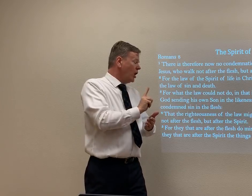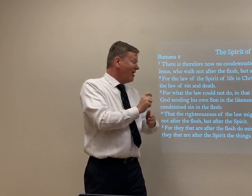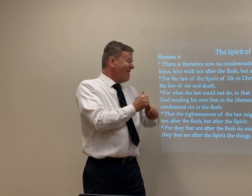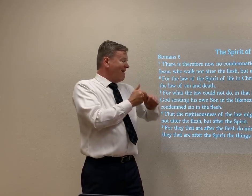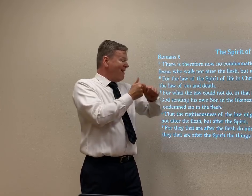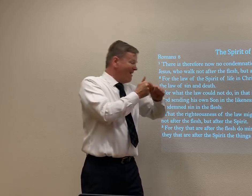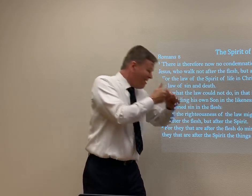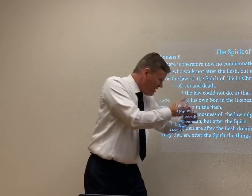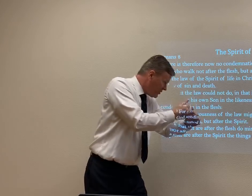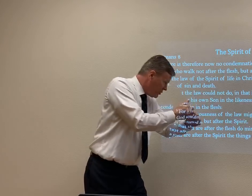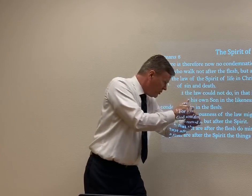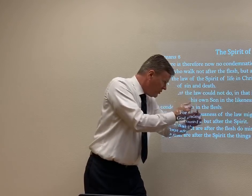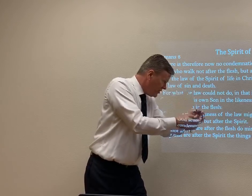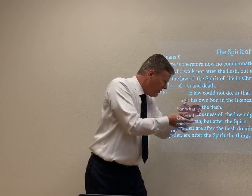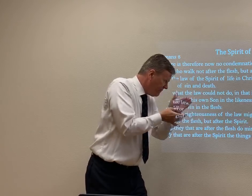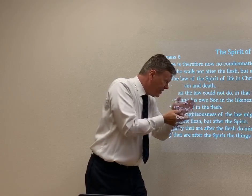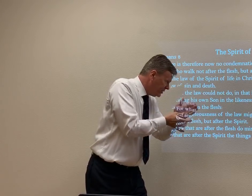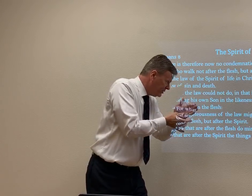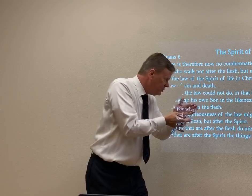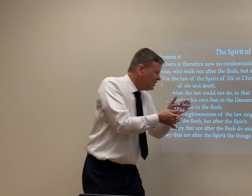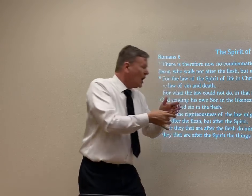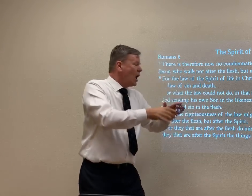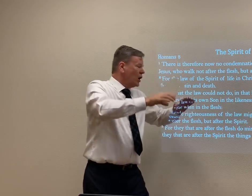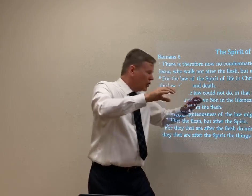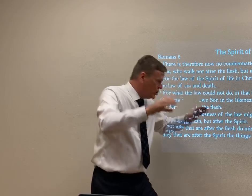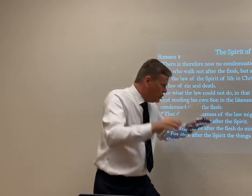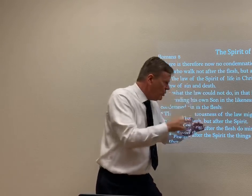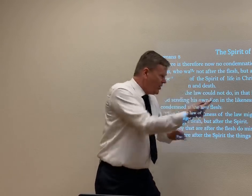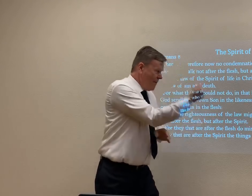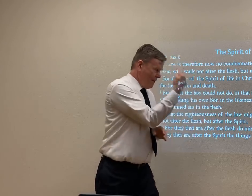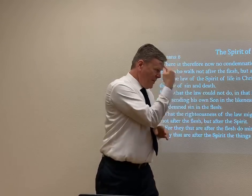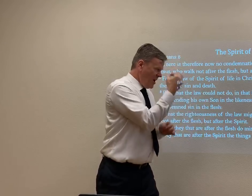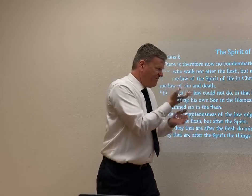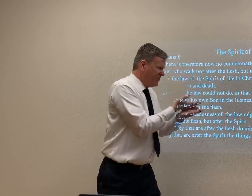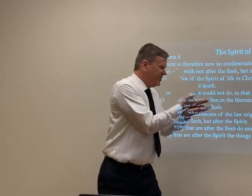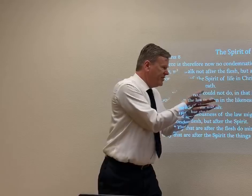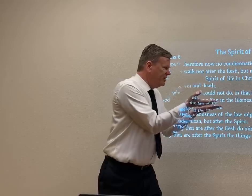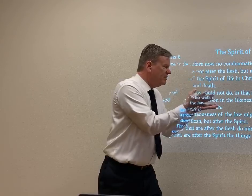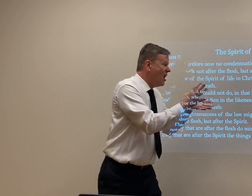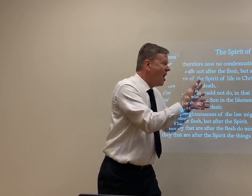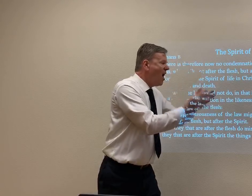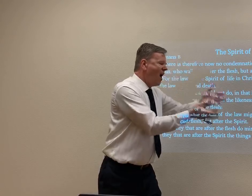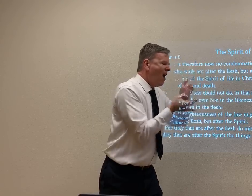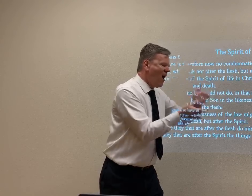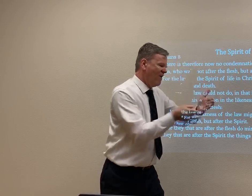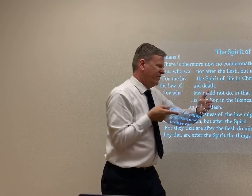5 again, it says, for they that are after the flesh do mind the things of the flesh.